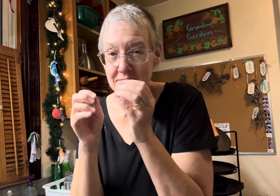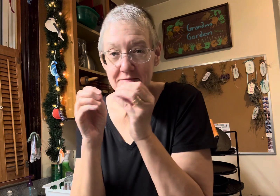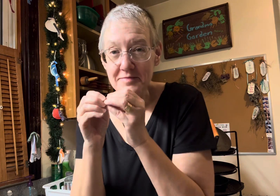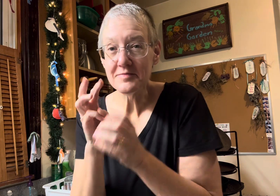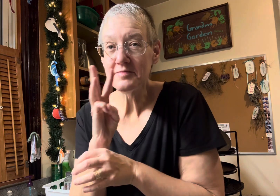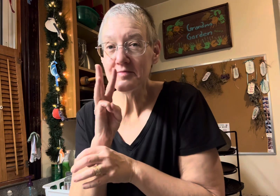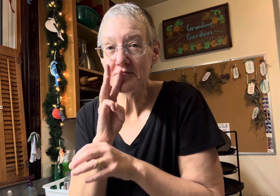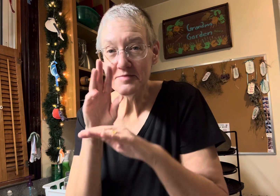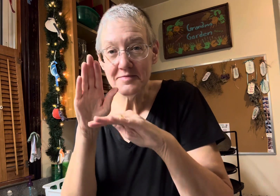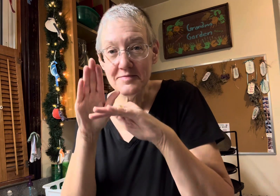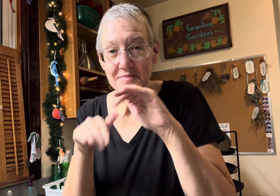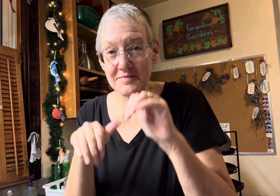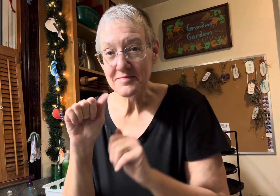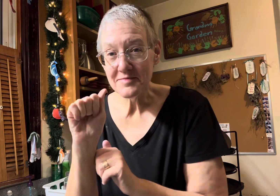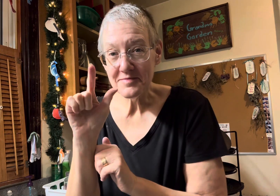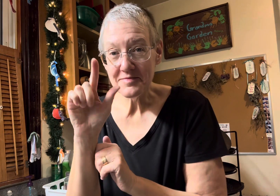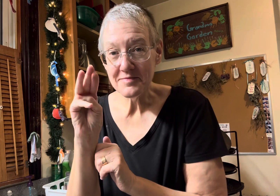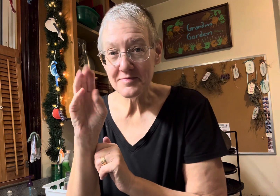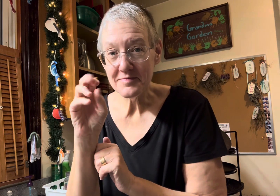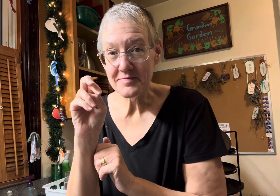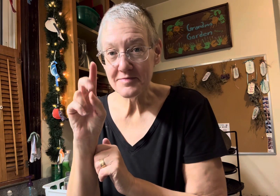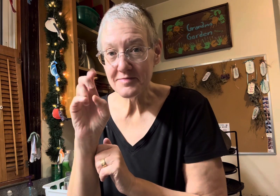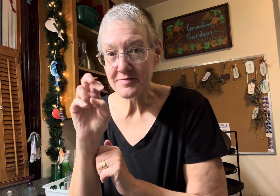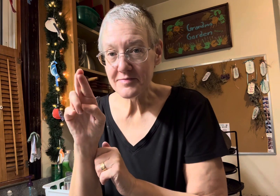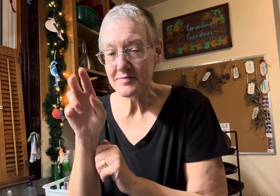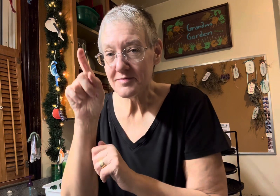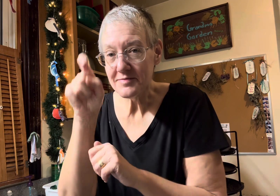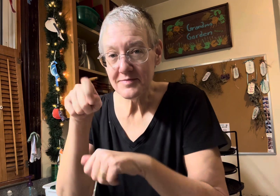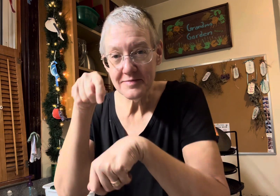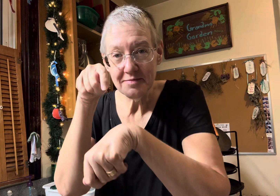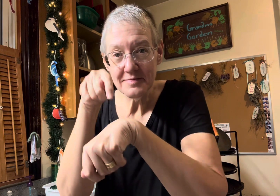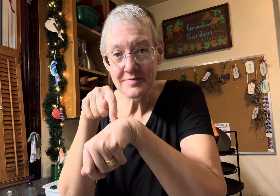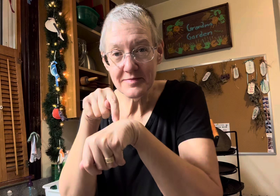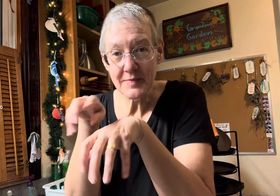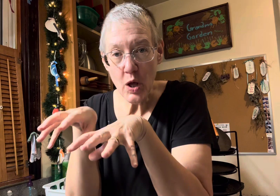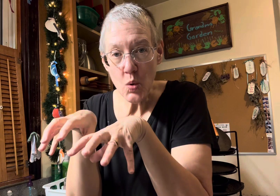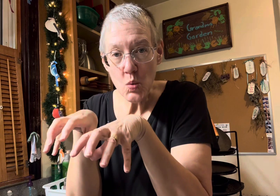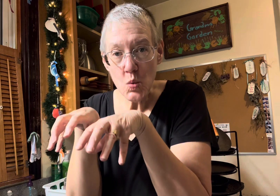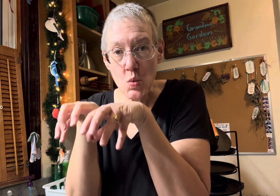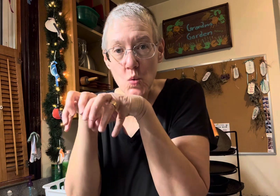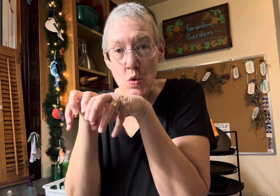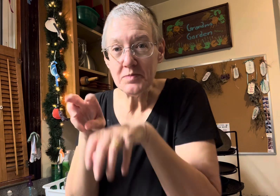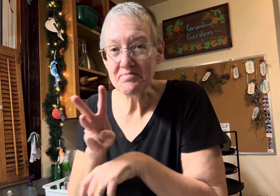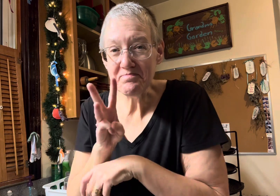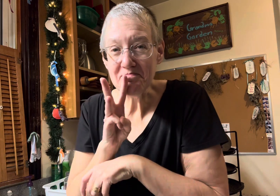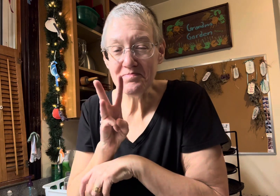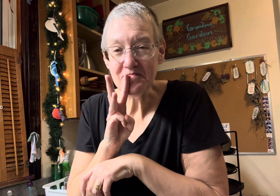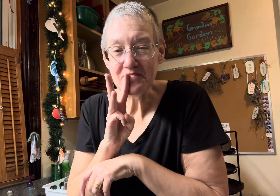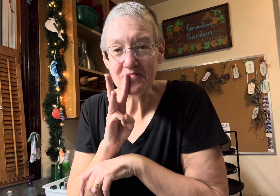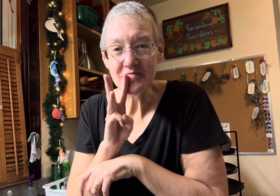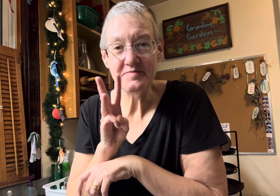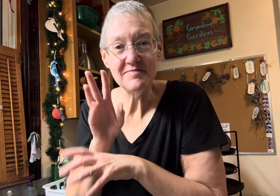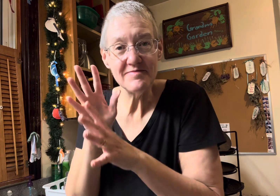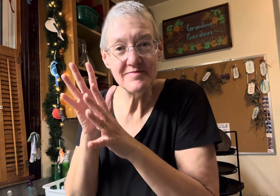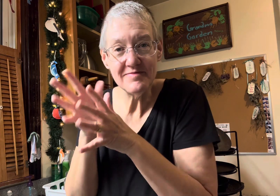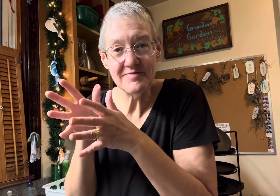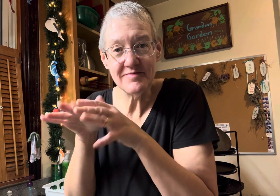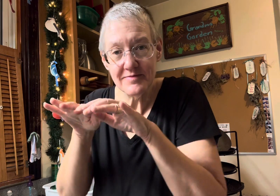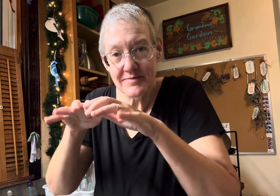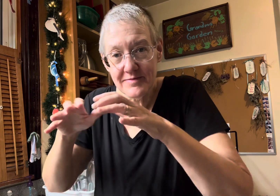Coconut flour requires more water than almond flour, and it's going to need time to soak up that water. So we're going to